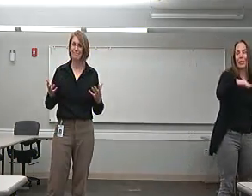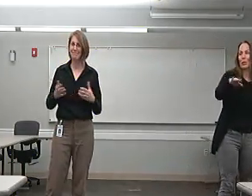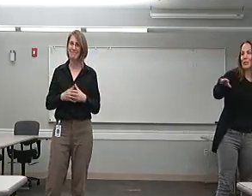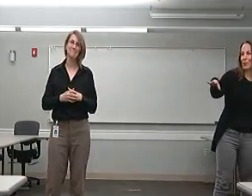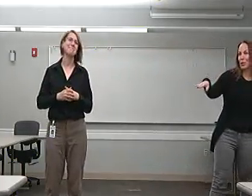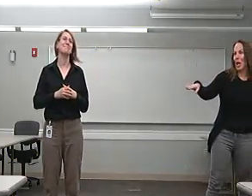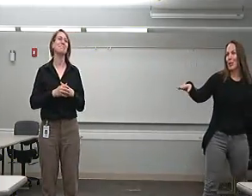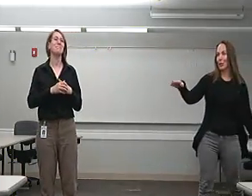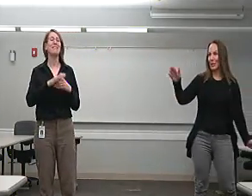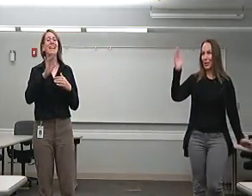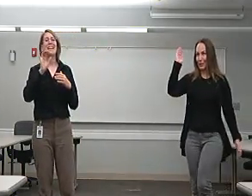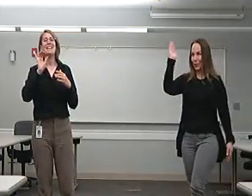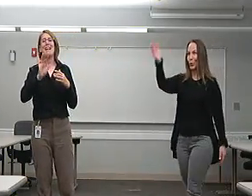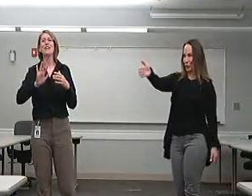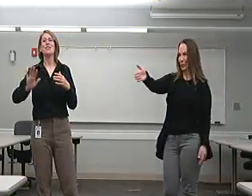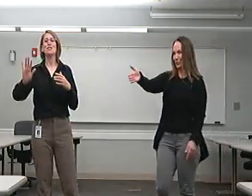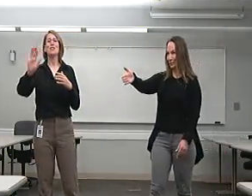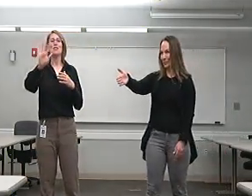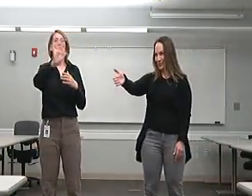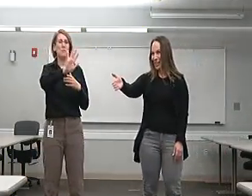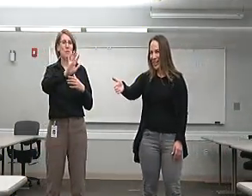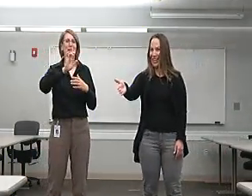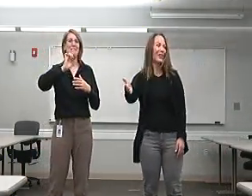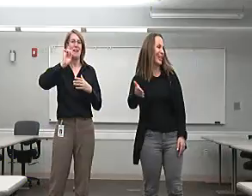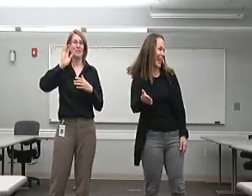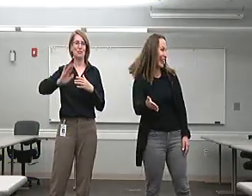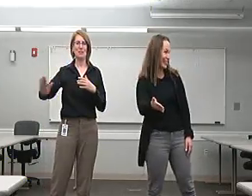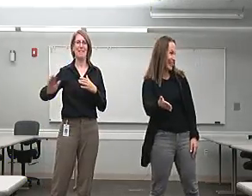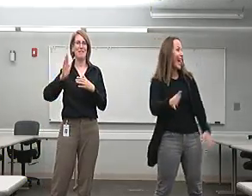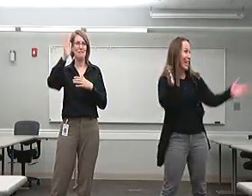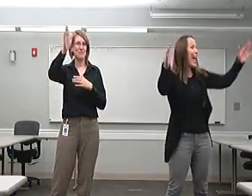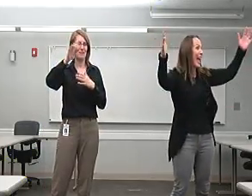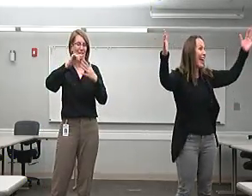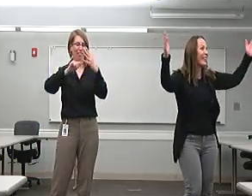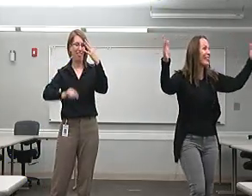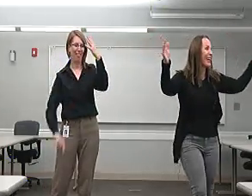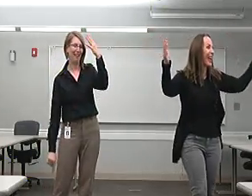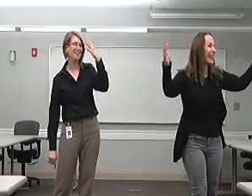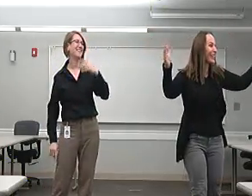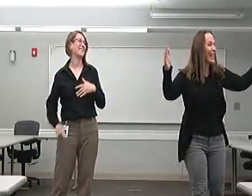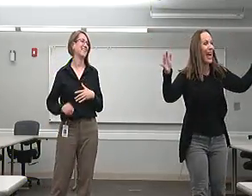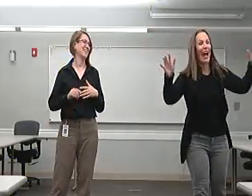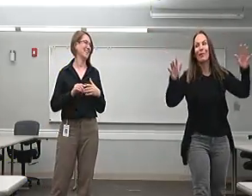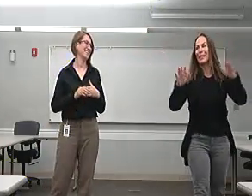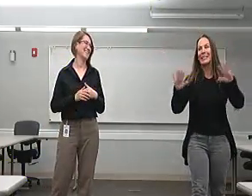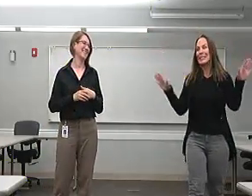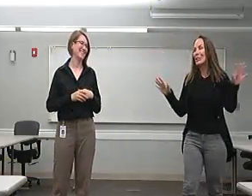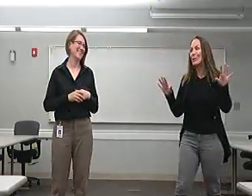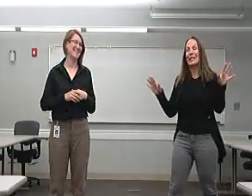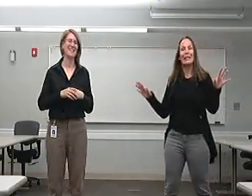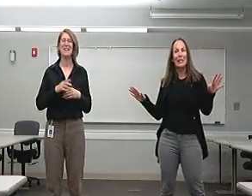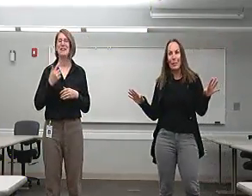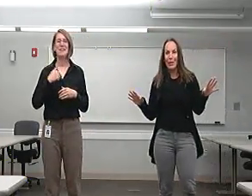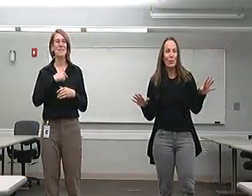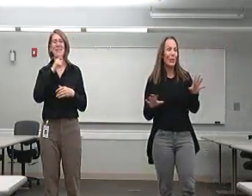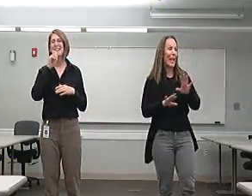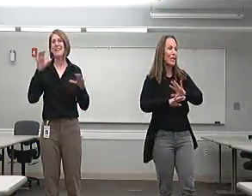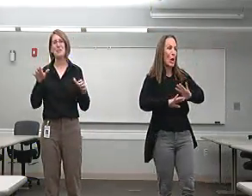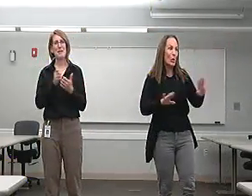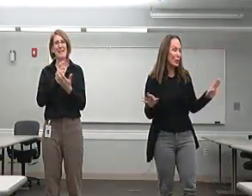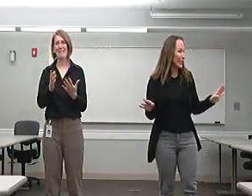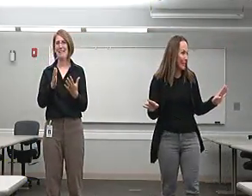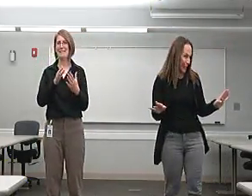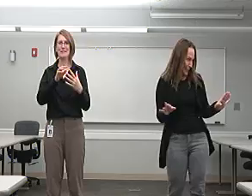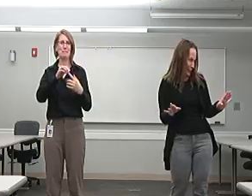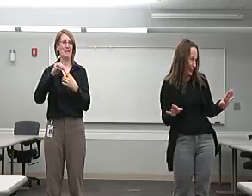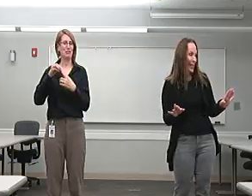child in the future, okay? Yay, right? We didn't do anything special. We had no unique skills.